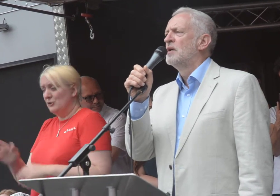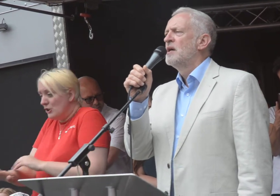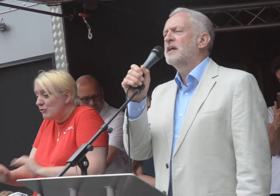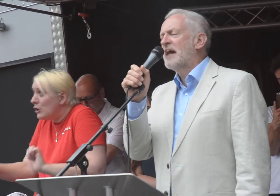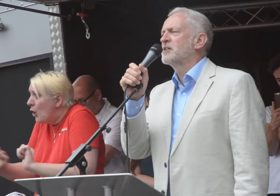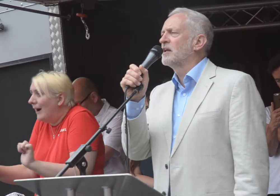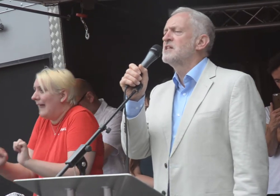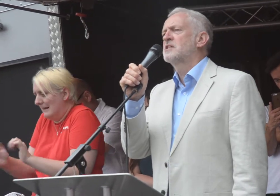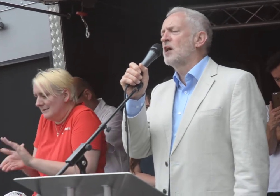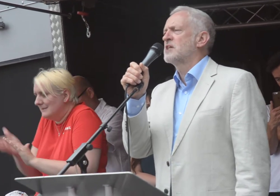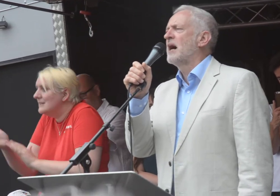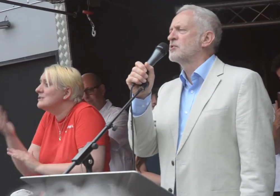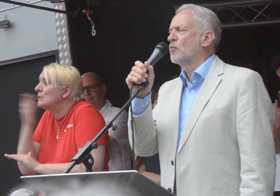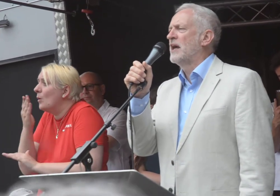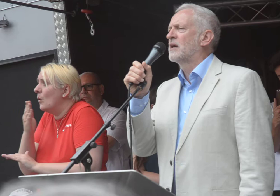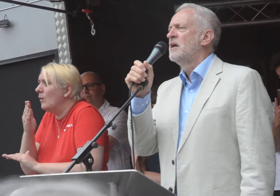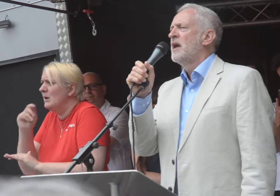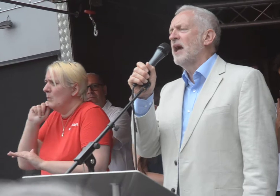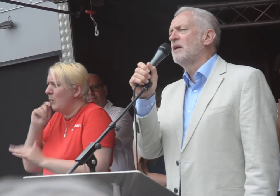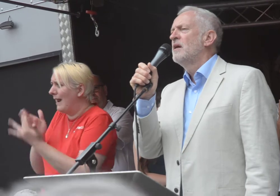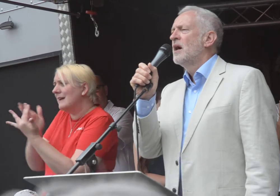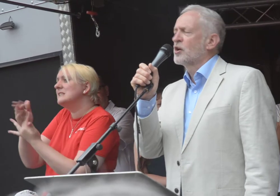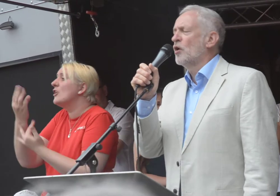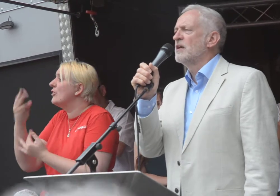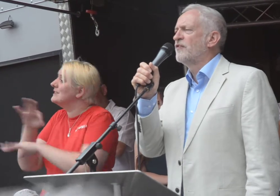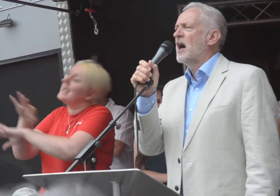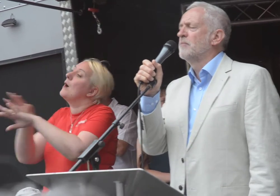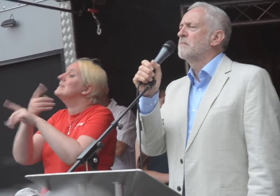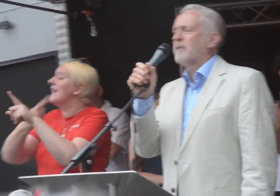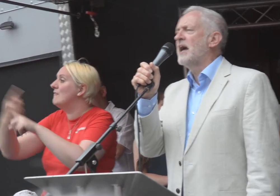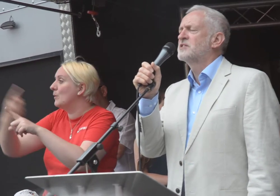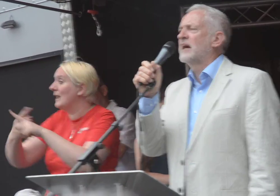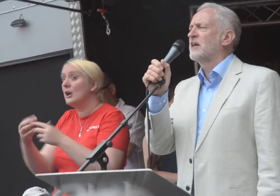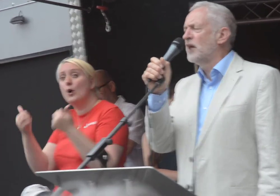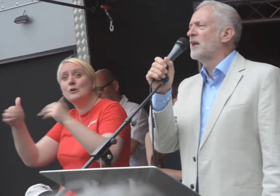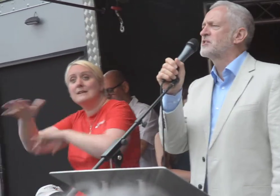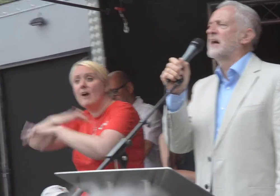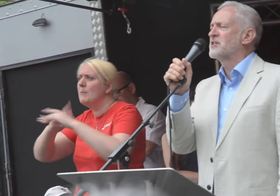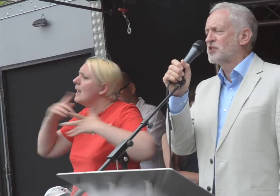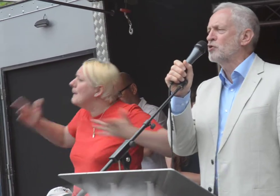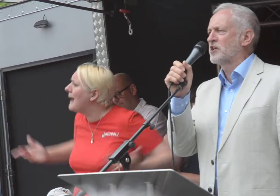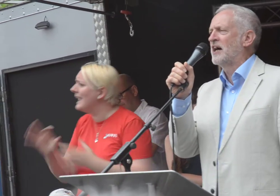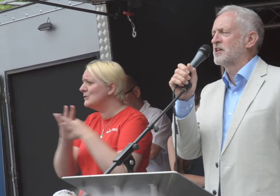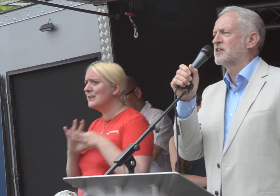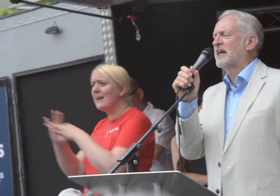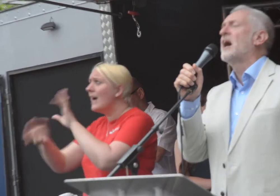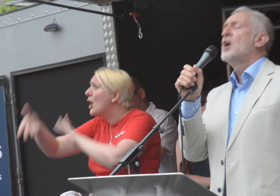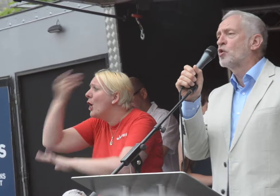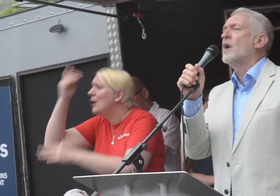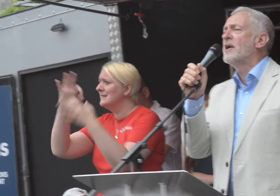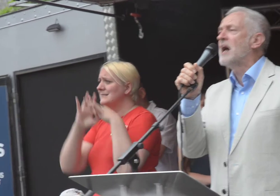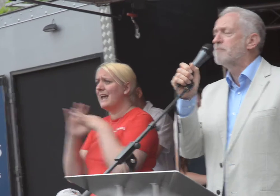school get at least 30 hours a week in a good environment, playing together, learning together, socializing